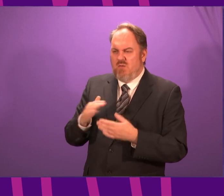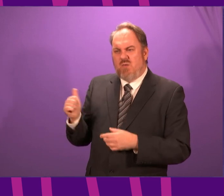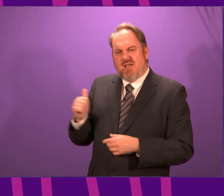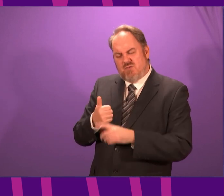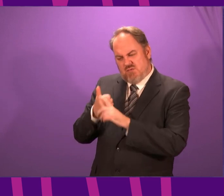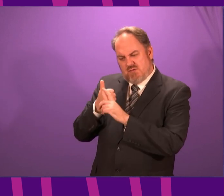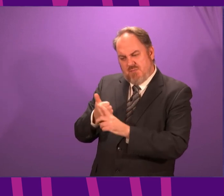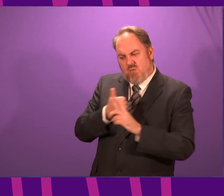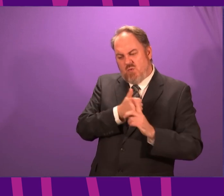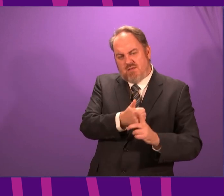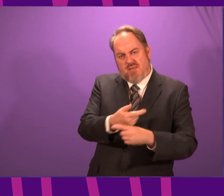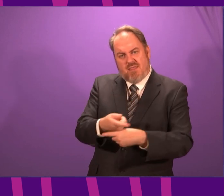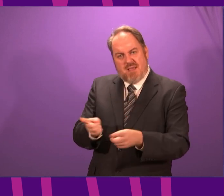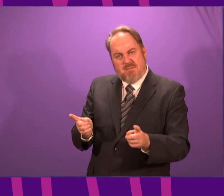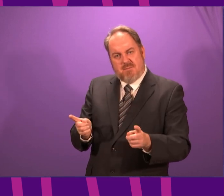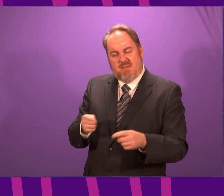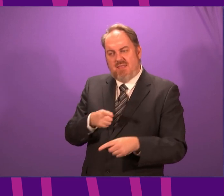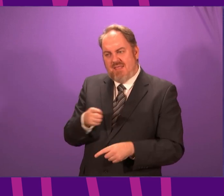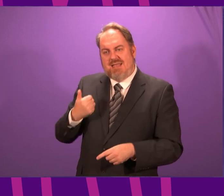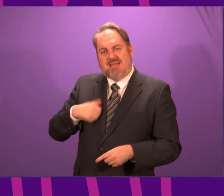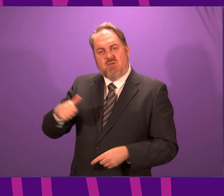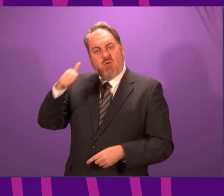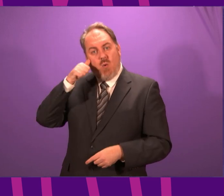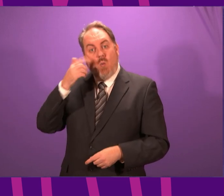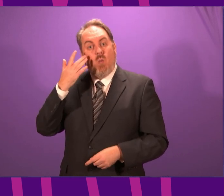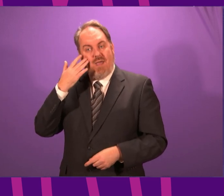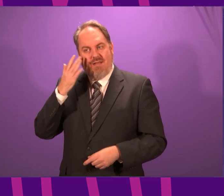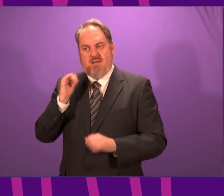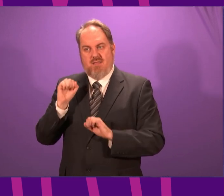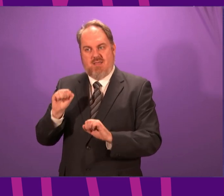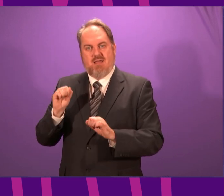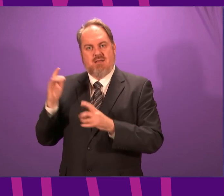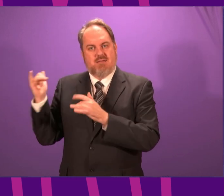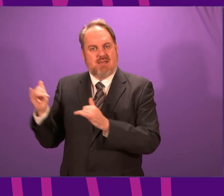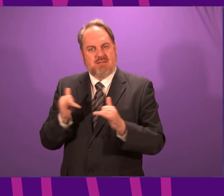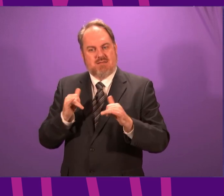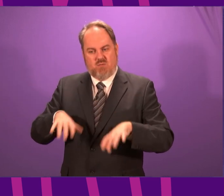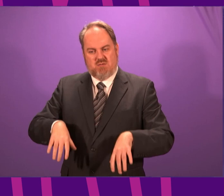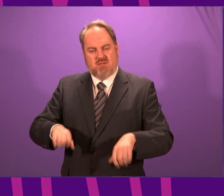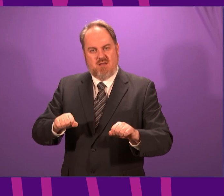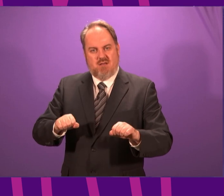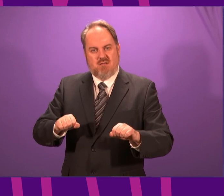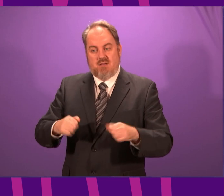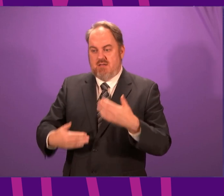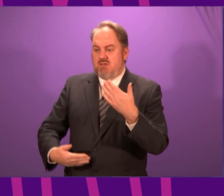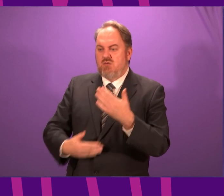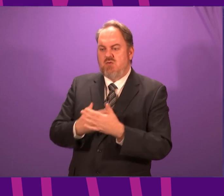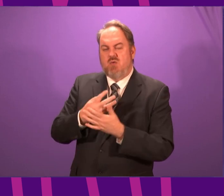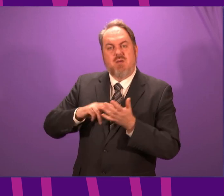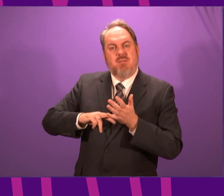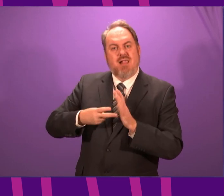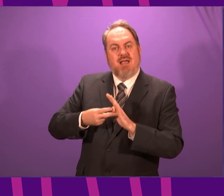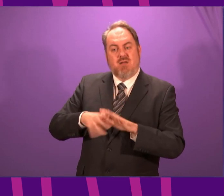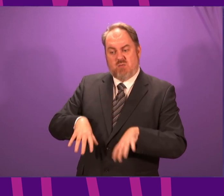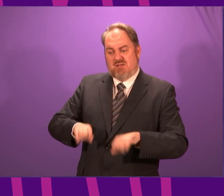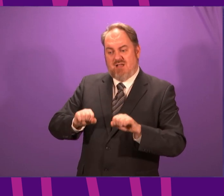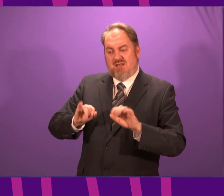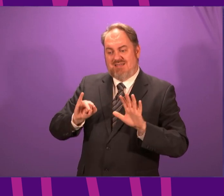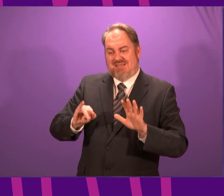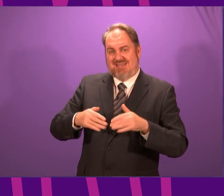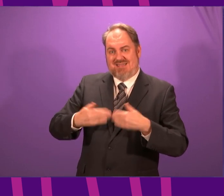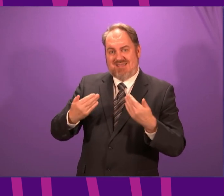them. They need a date for testing. This new framework, which comes into force in 6 days'